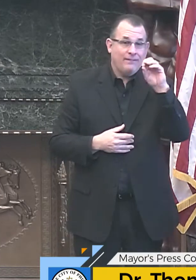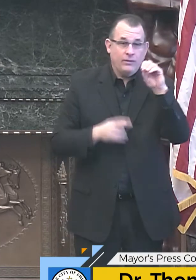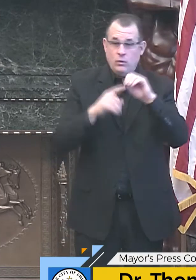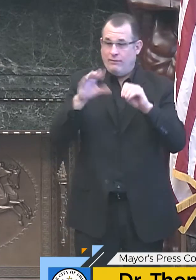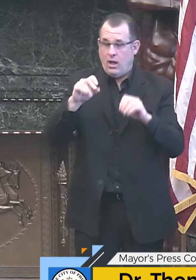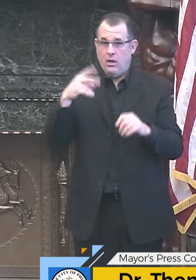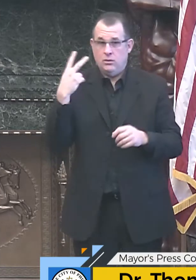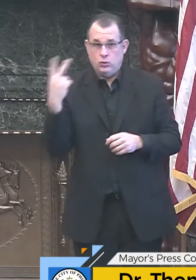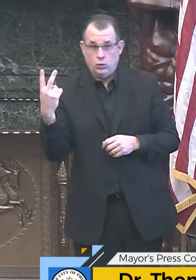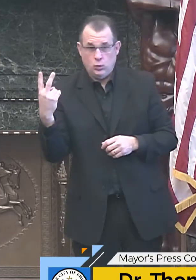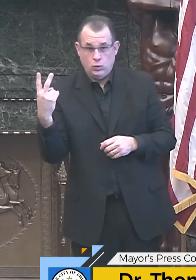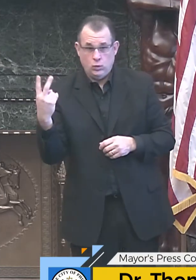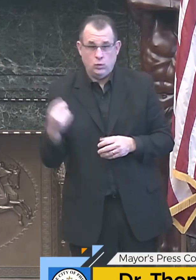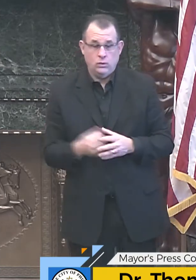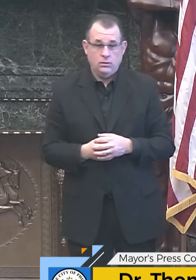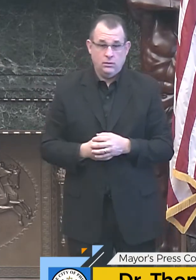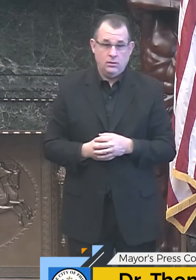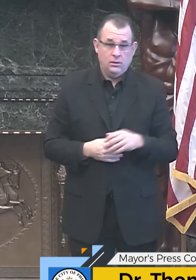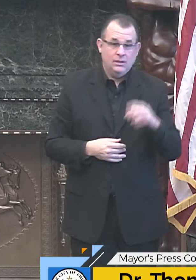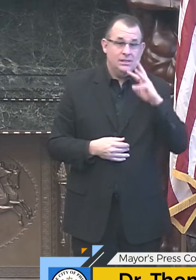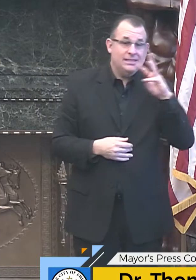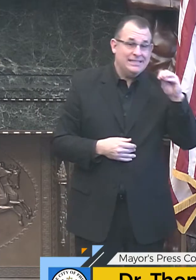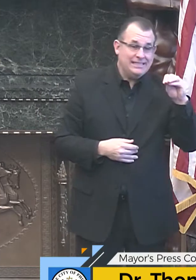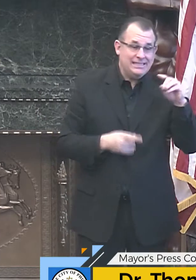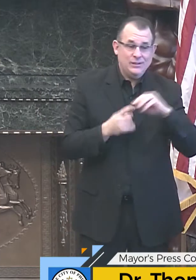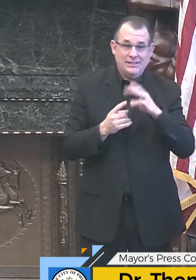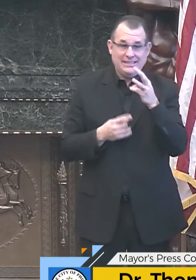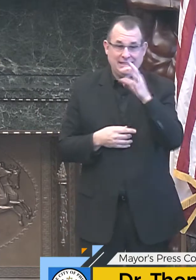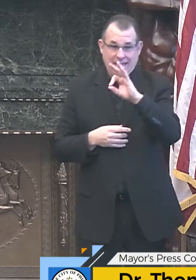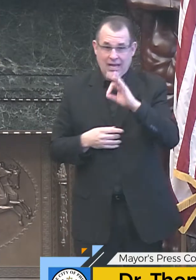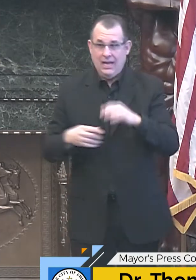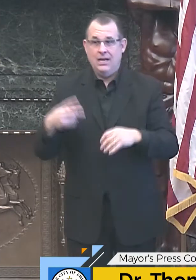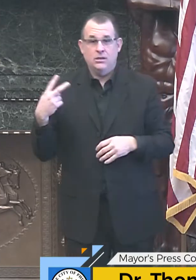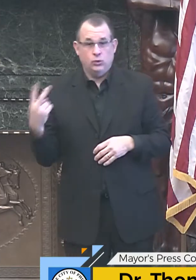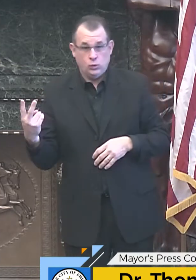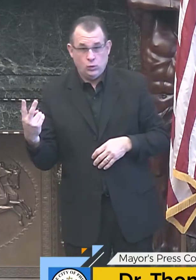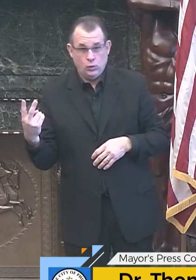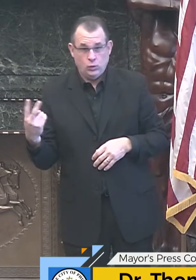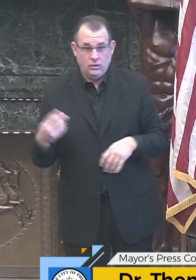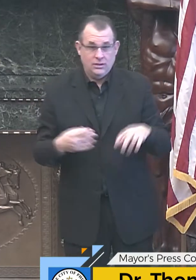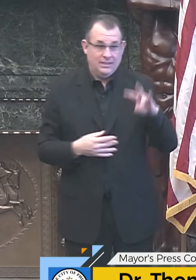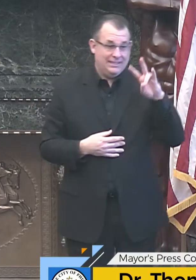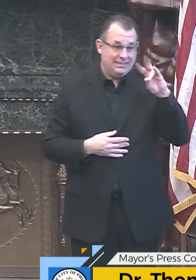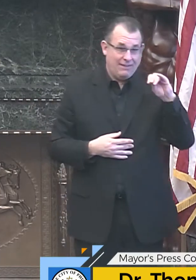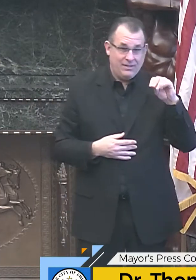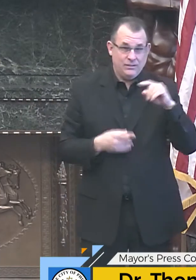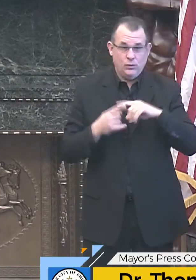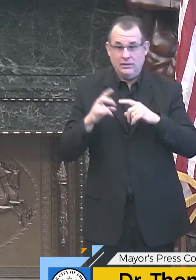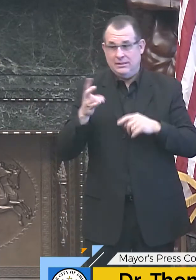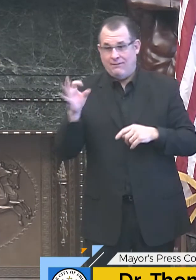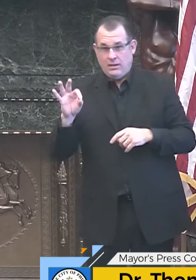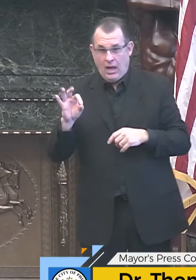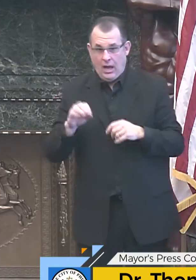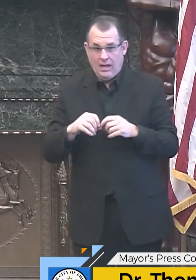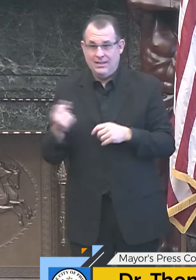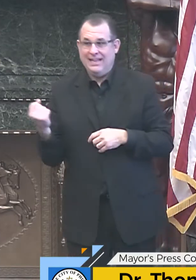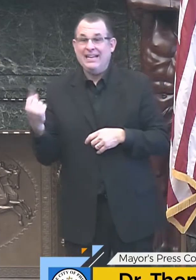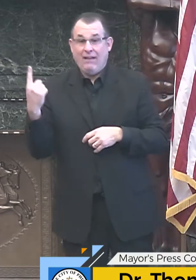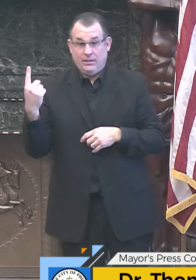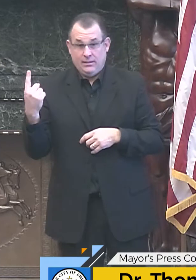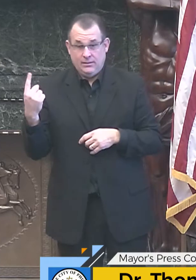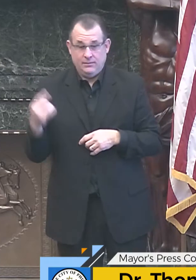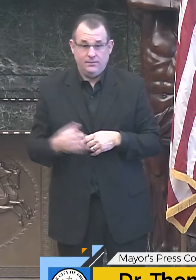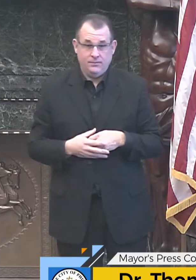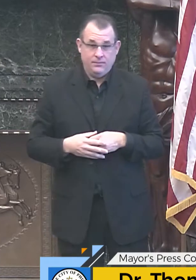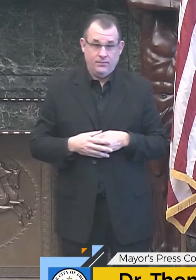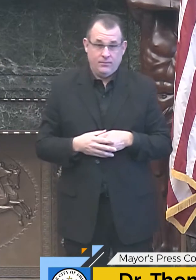2 were between the ages of 60 and 69. 11 were between the ages of 70 and 79.